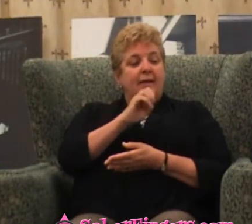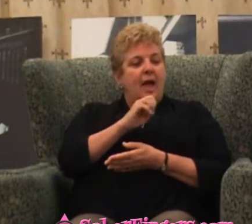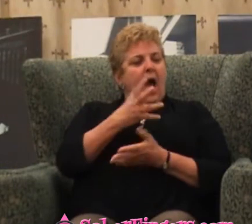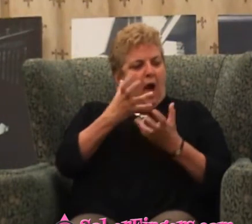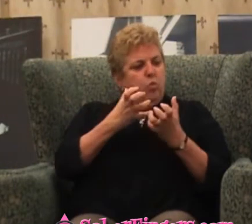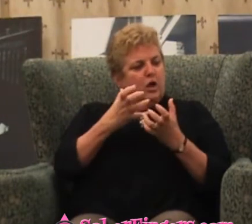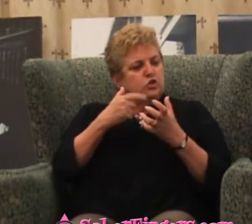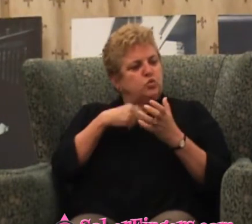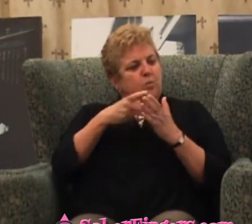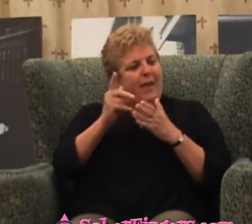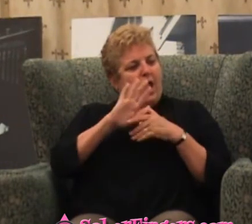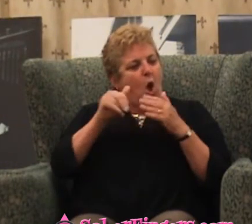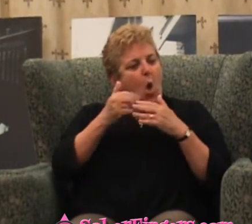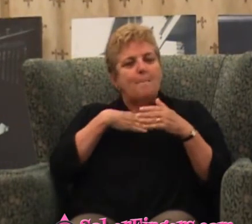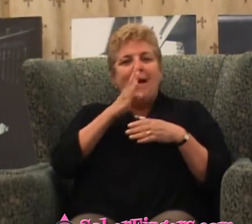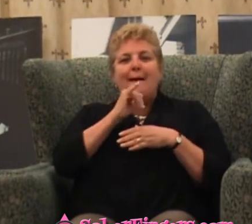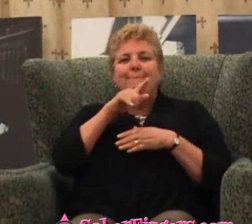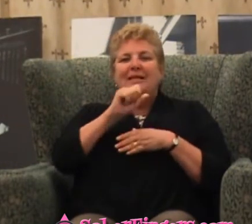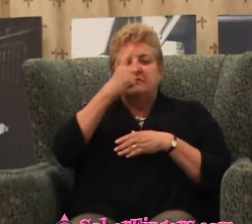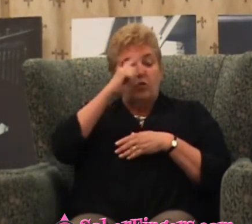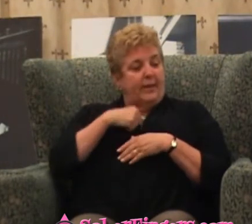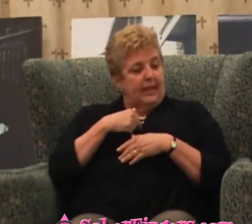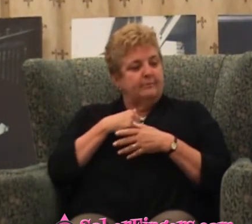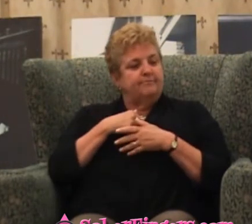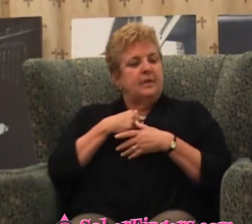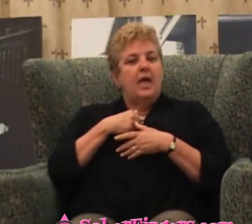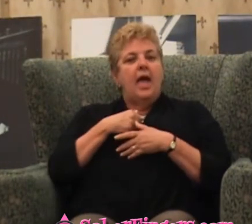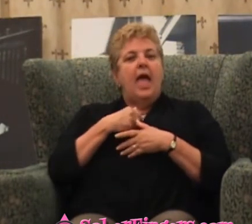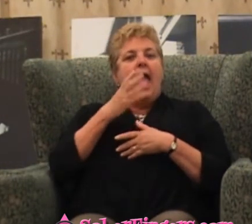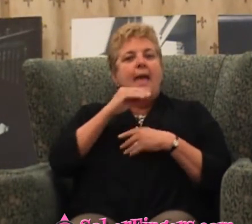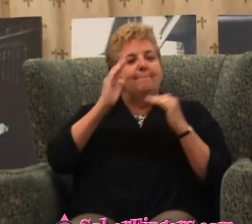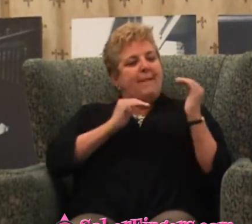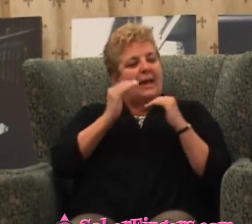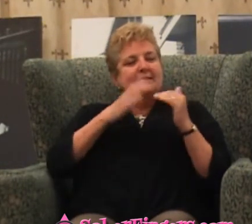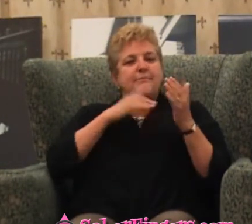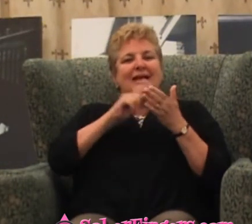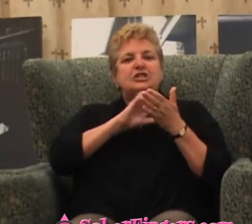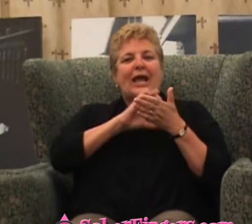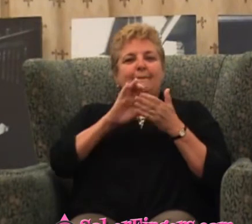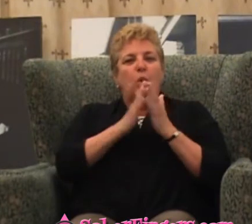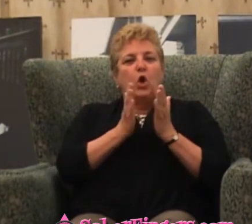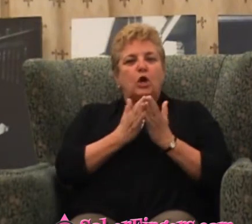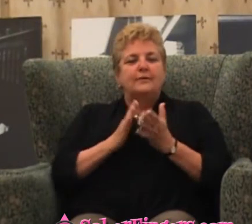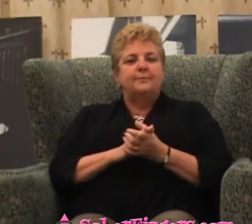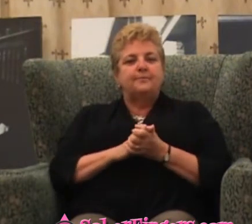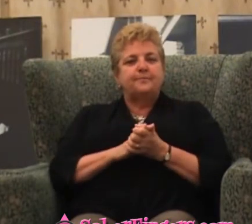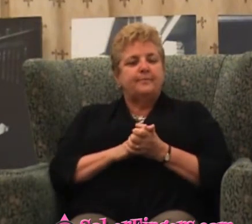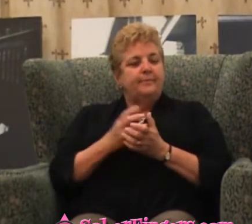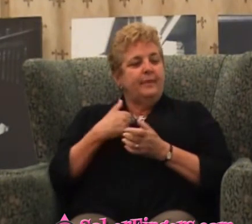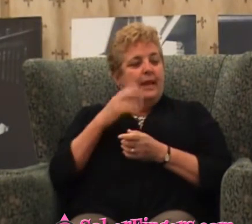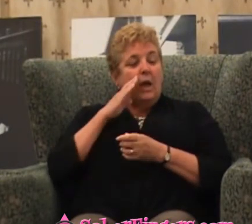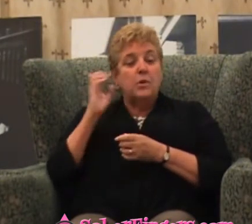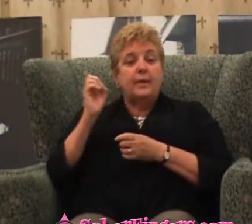my bills for me, and I want you to balance my checkbook, and I'll be back in a couple of